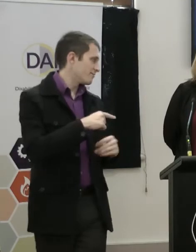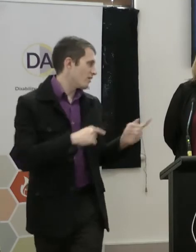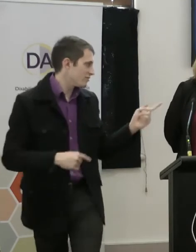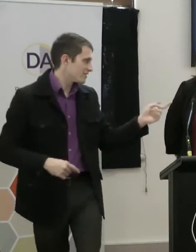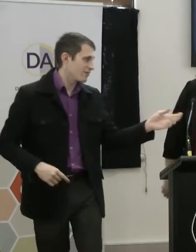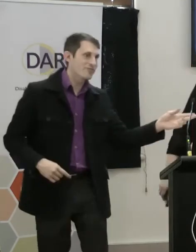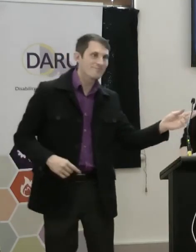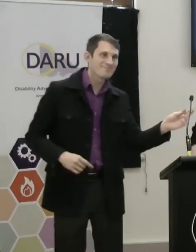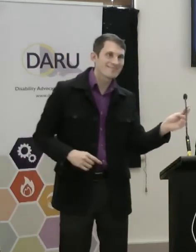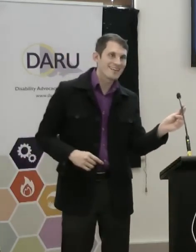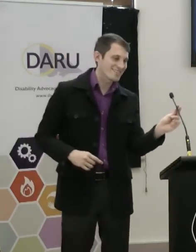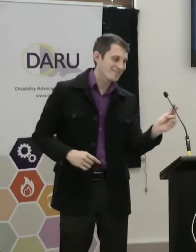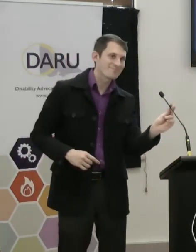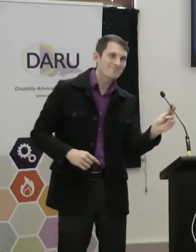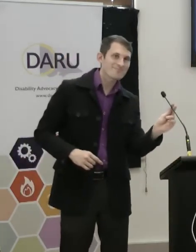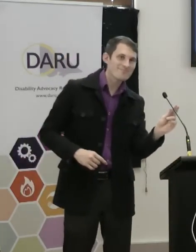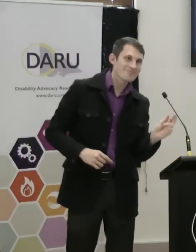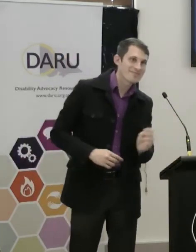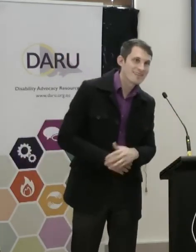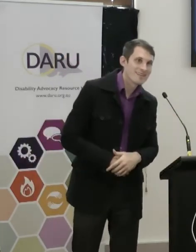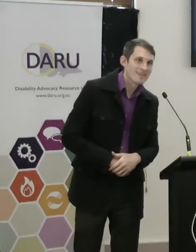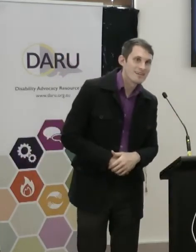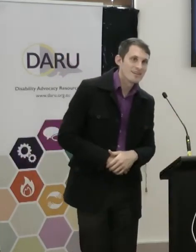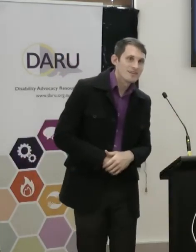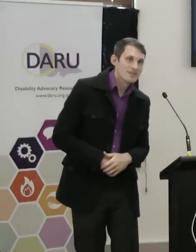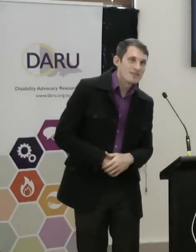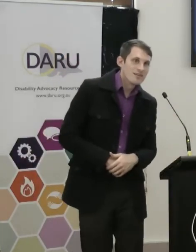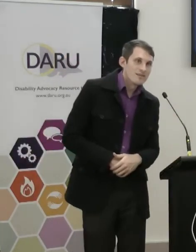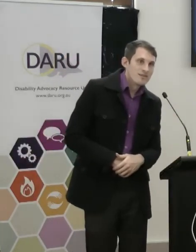Sorry, I'll use this microphone, actually.